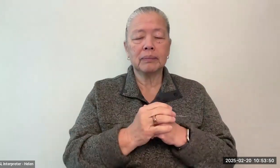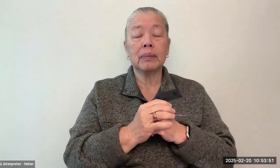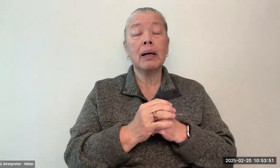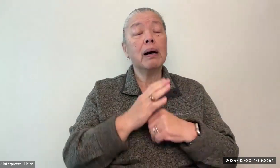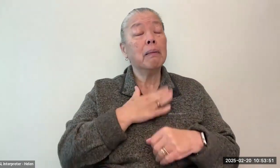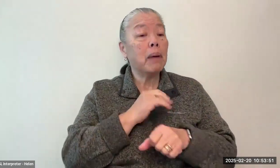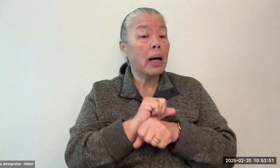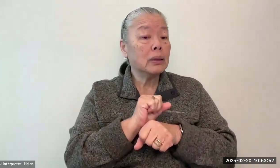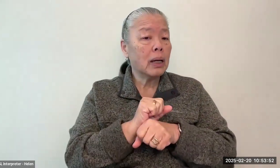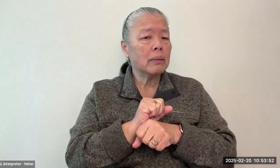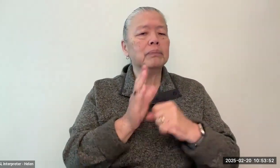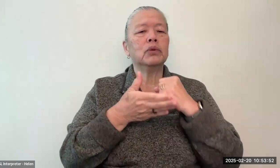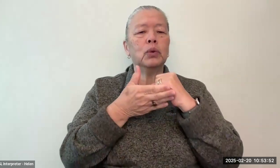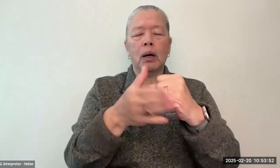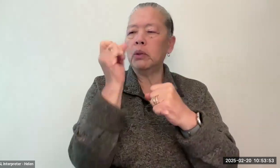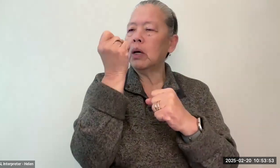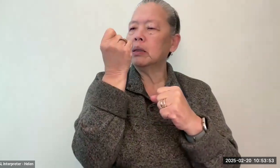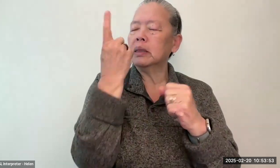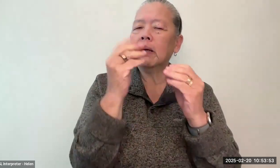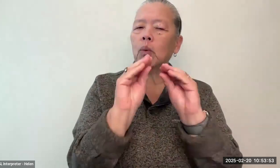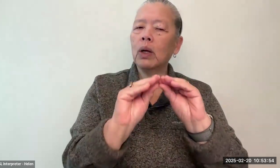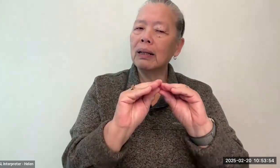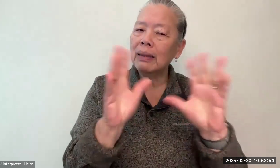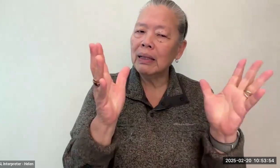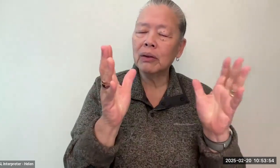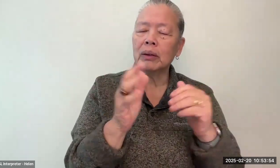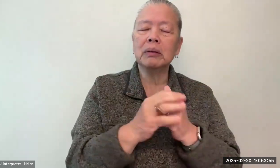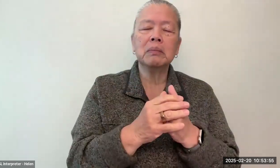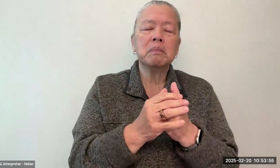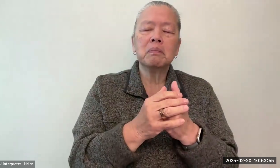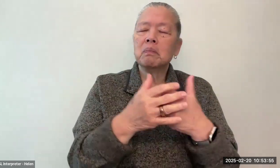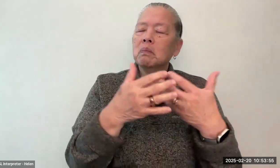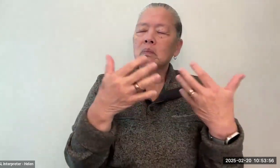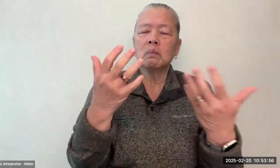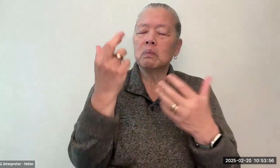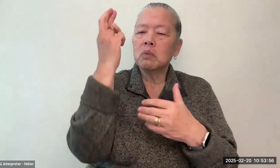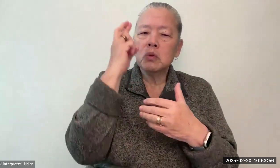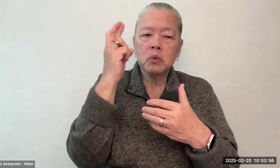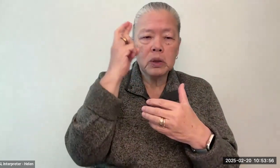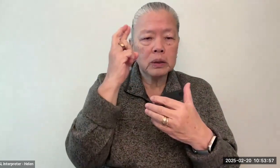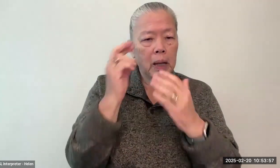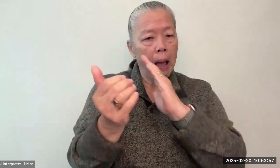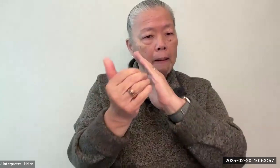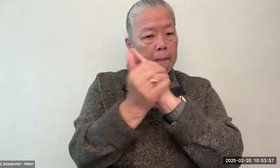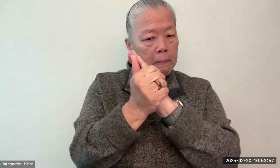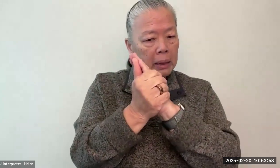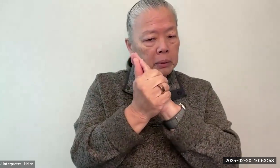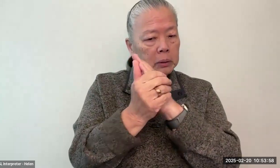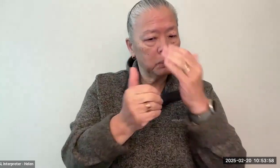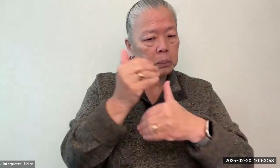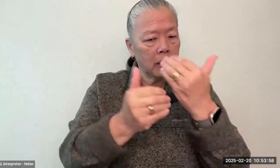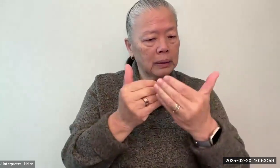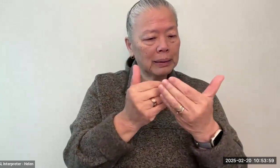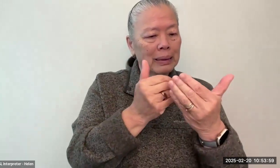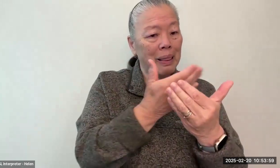is to help you understand more clearly what the Regionalization Amendments package can do and not